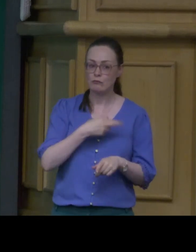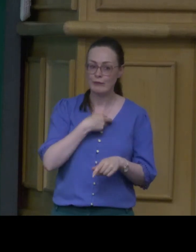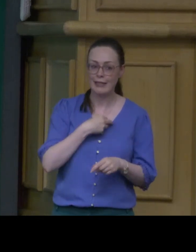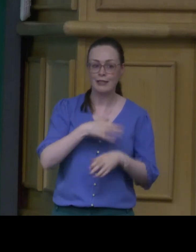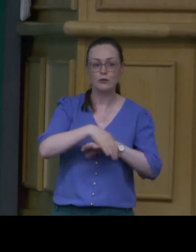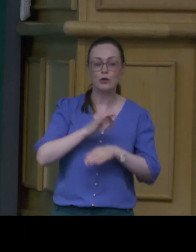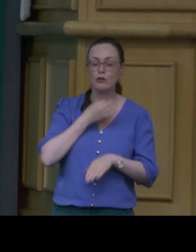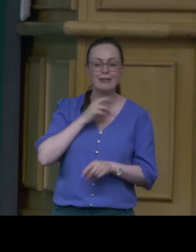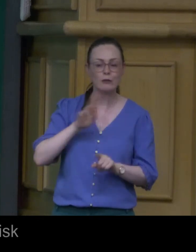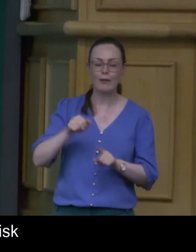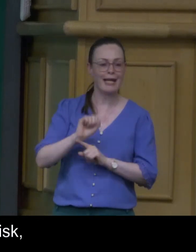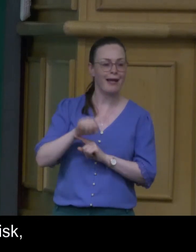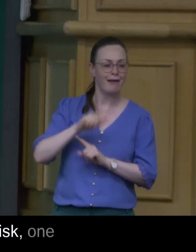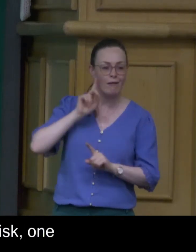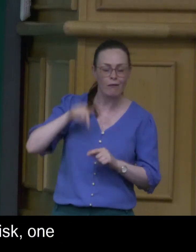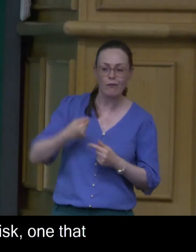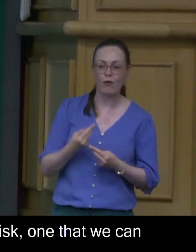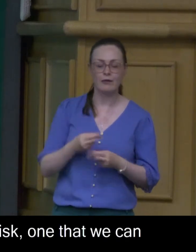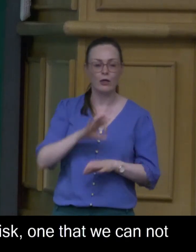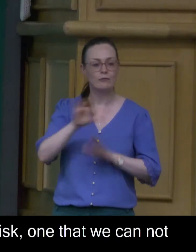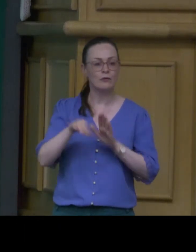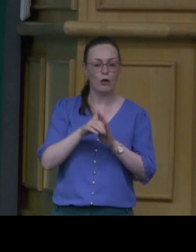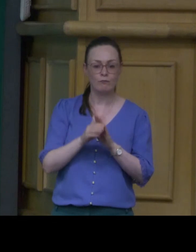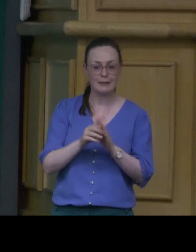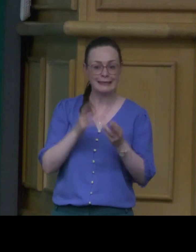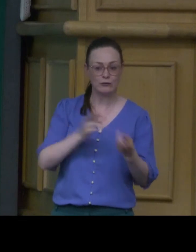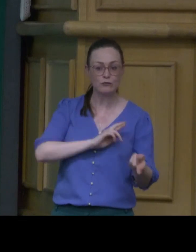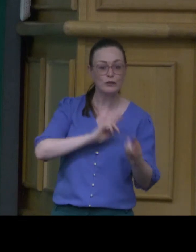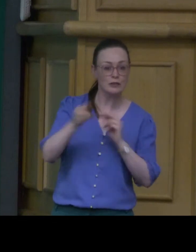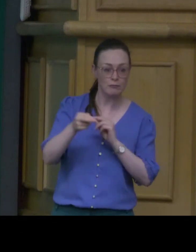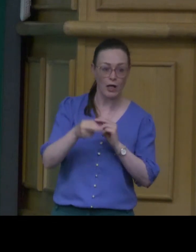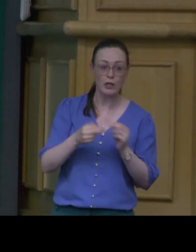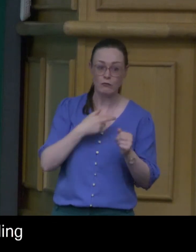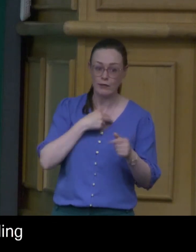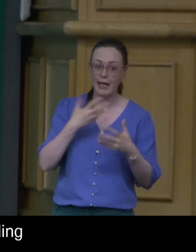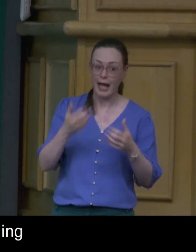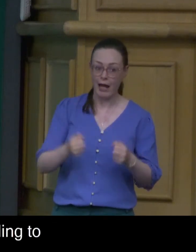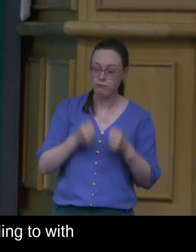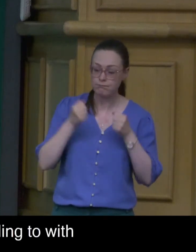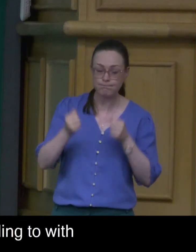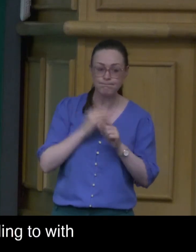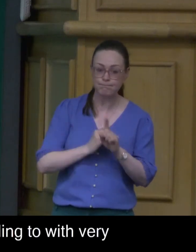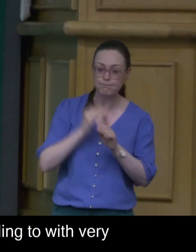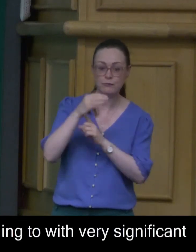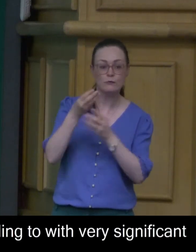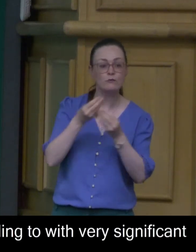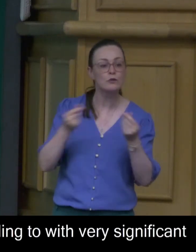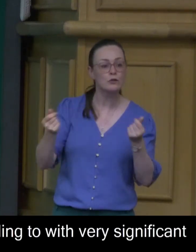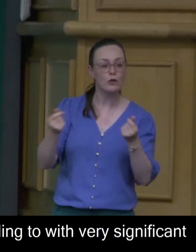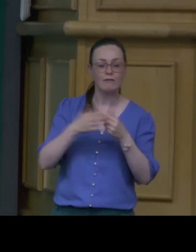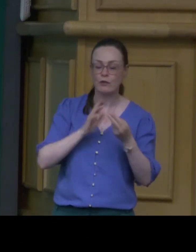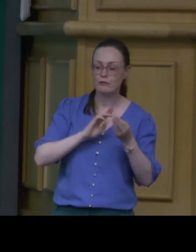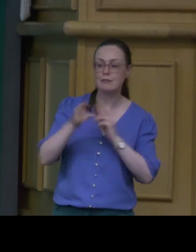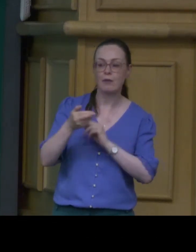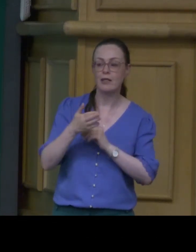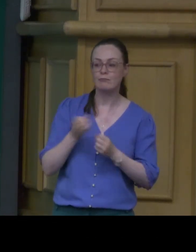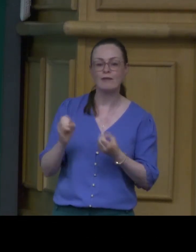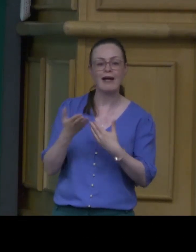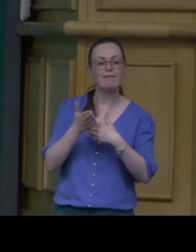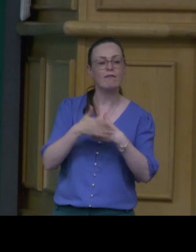one that we cannot ignore, one that the government is responding to with very significant increased resources being given to the